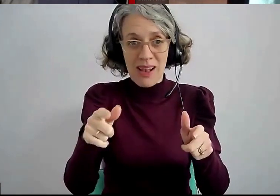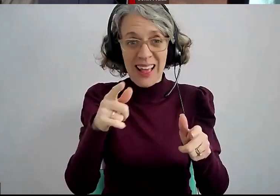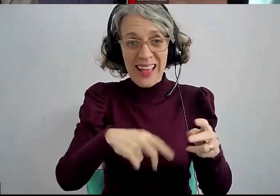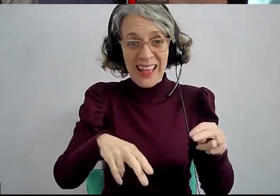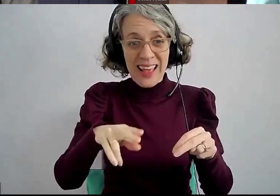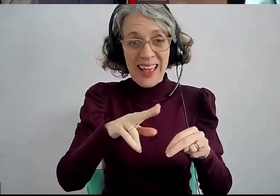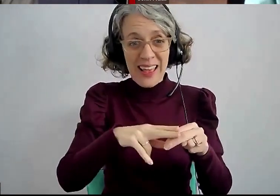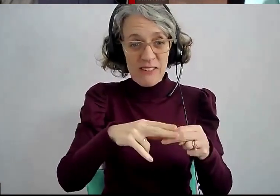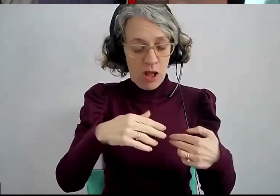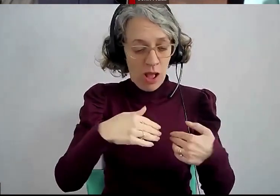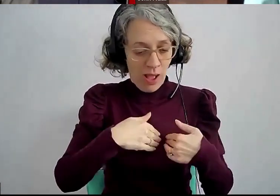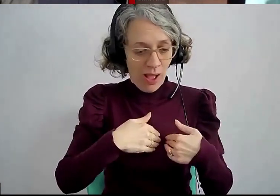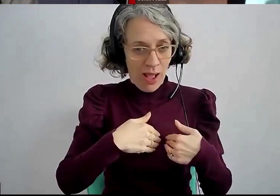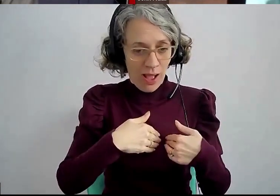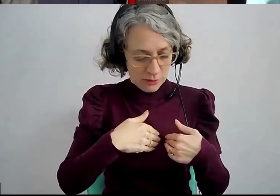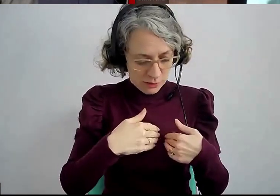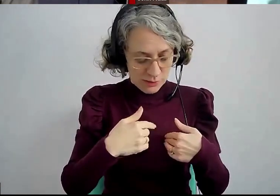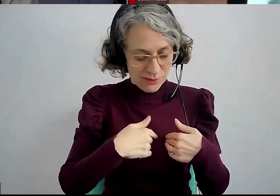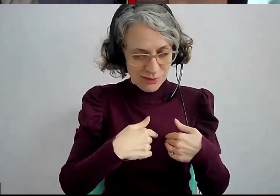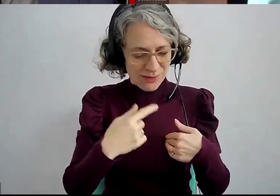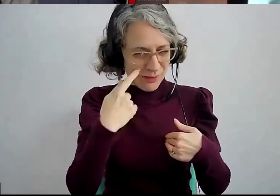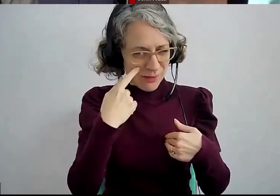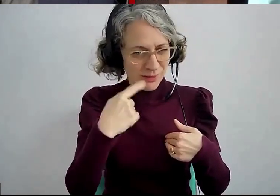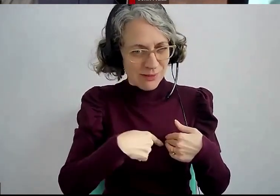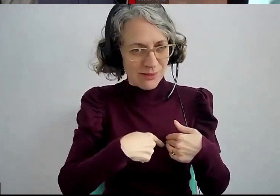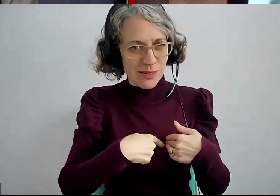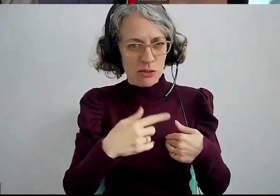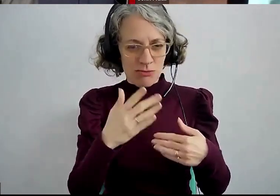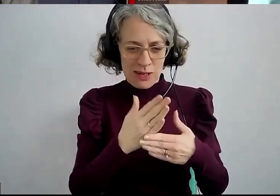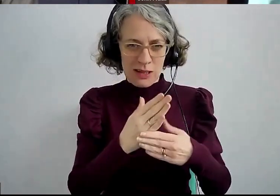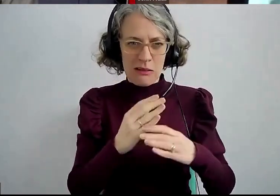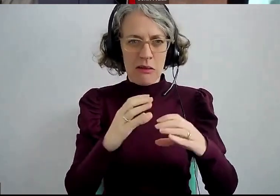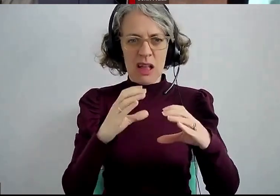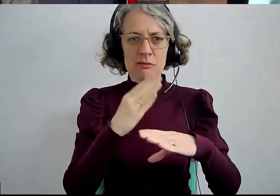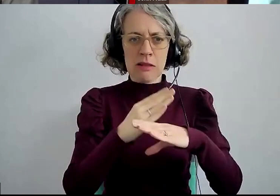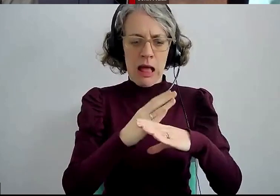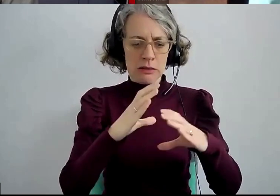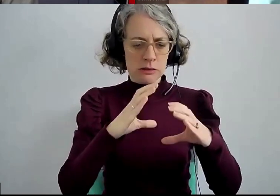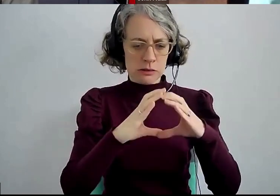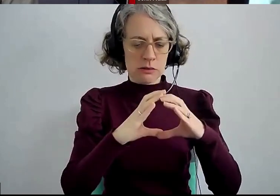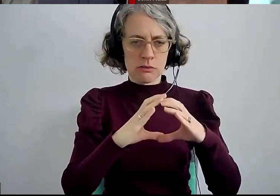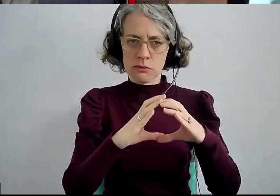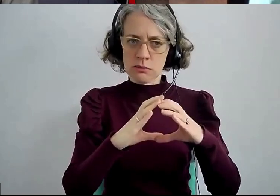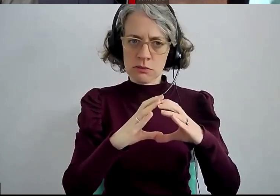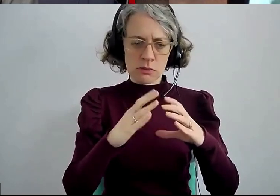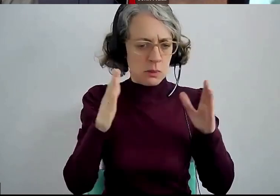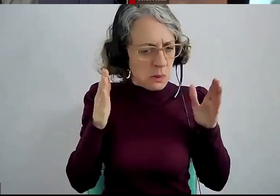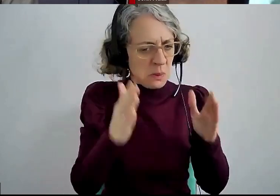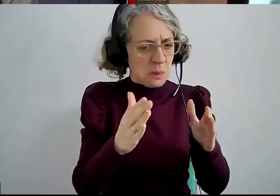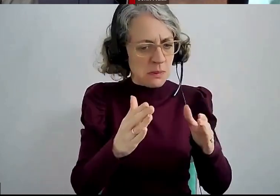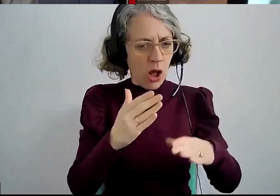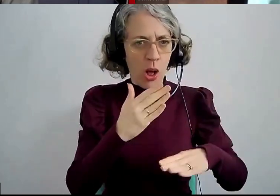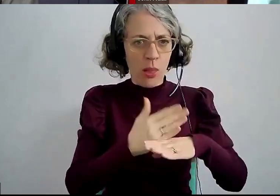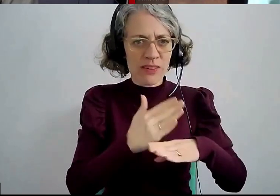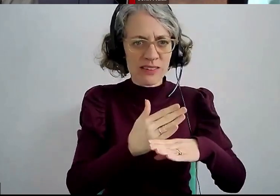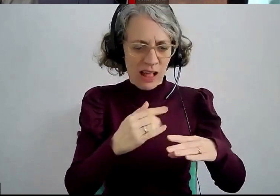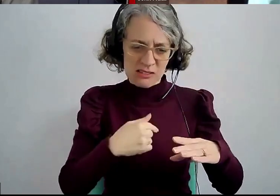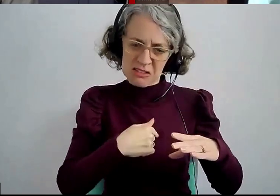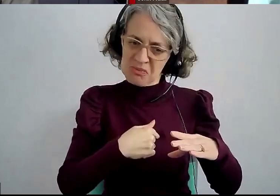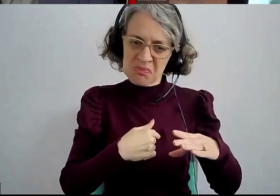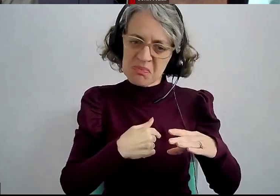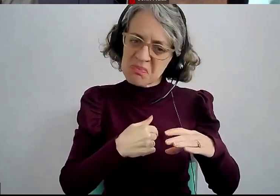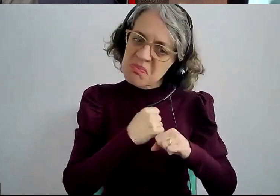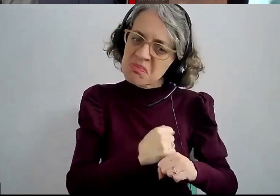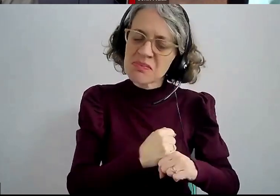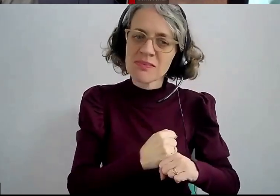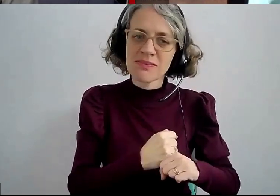heart, they only have the task circle written on it. That's all they're interested in. They don't